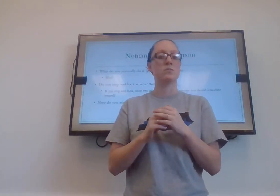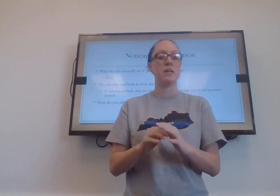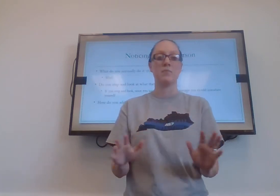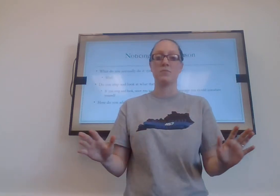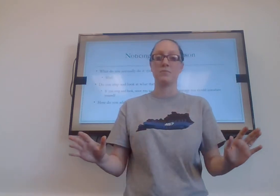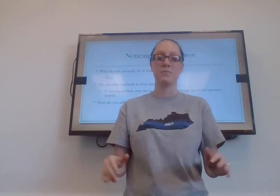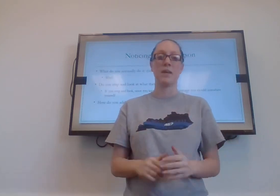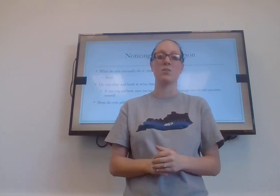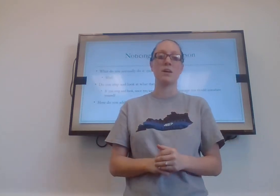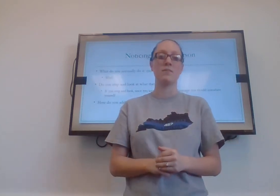deaf. They are deaf.